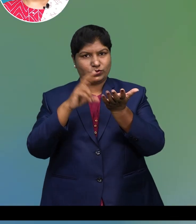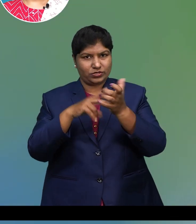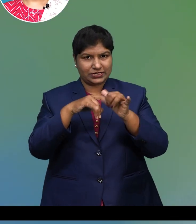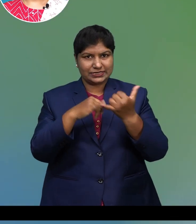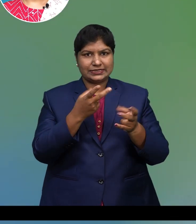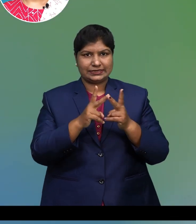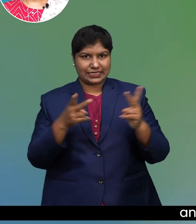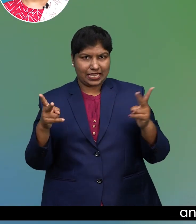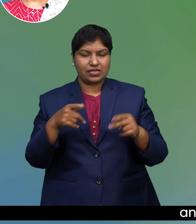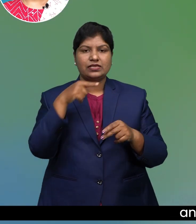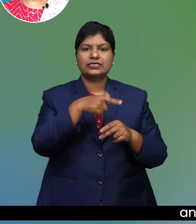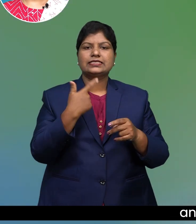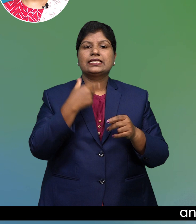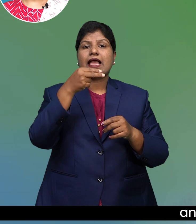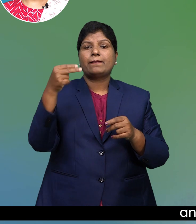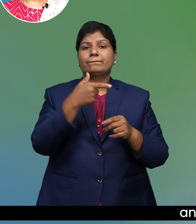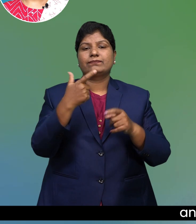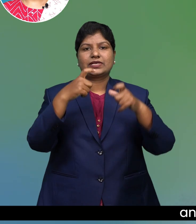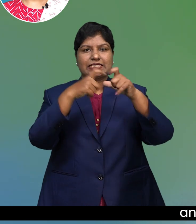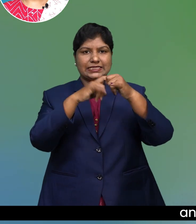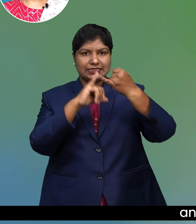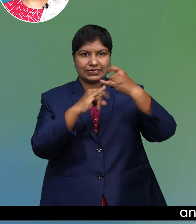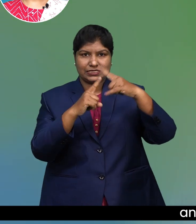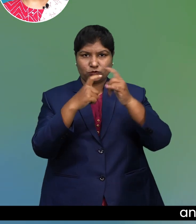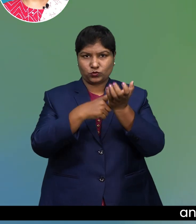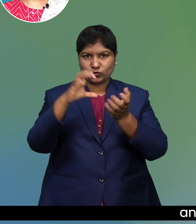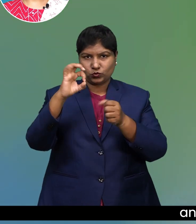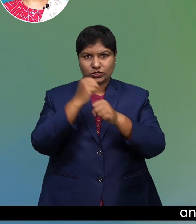estrogen and progesterone.